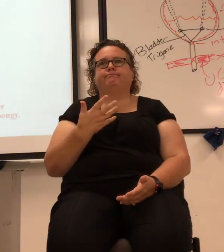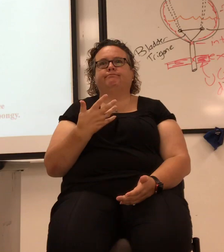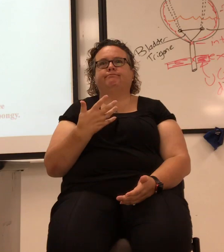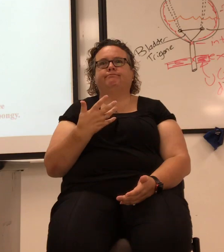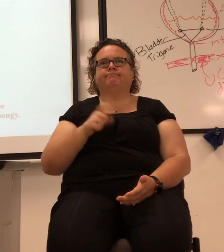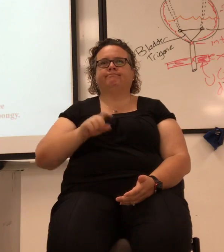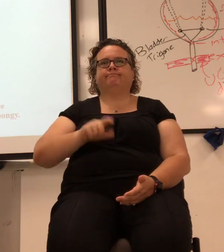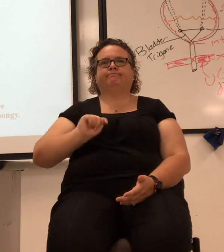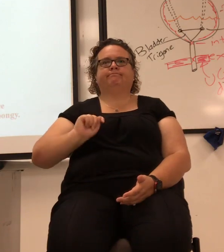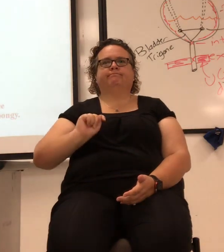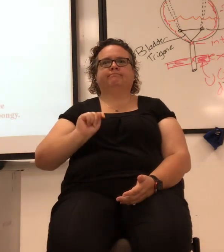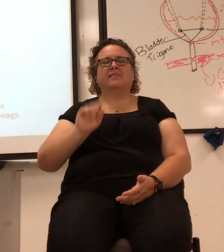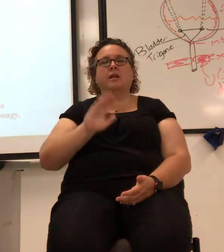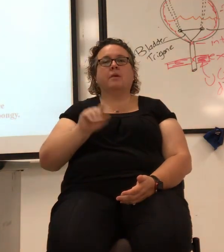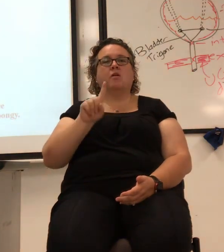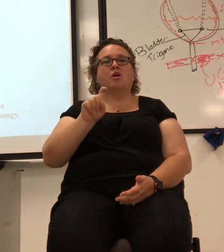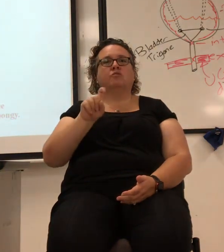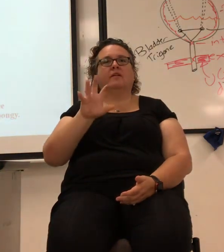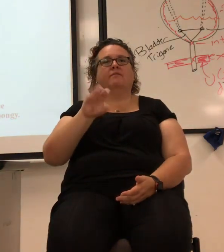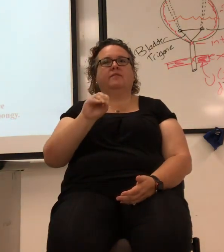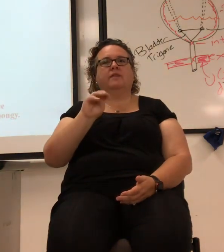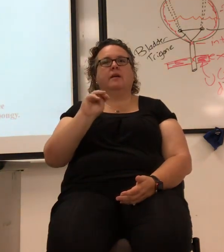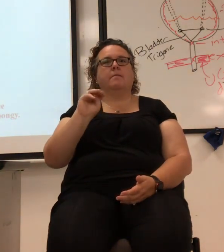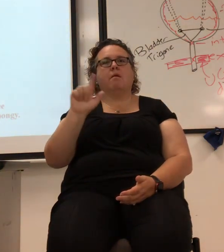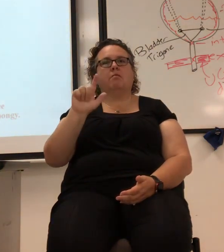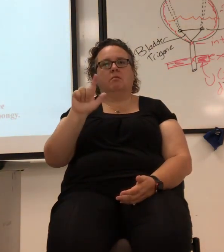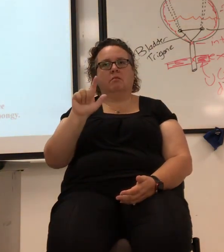there's, you know, lots of urine in there.